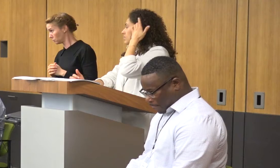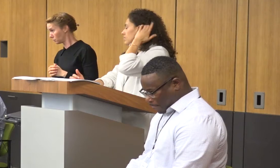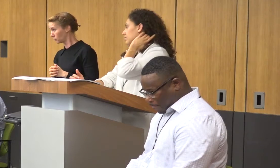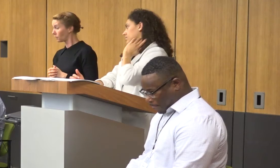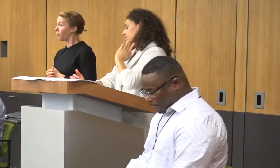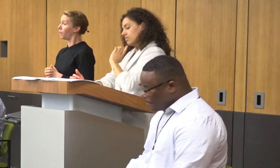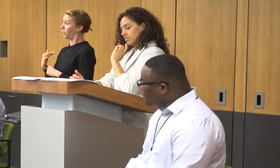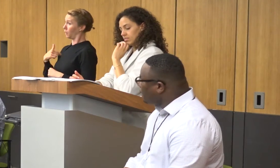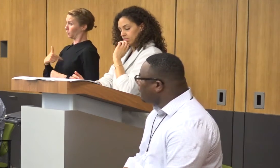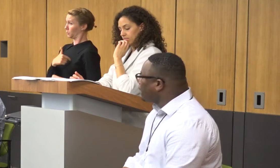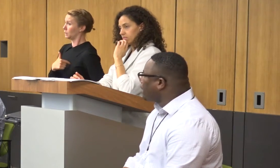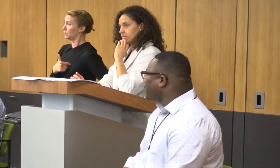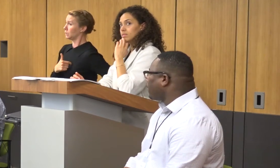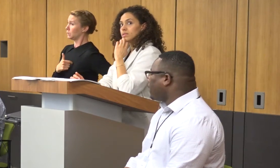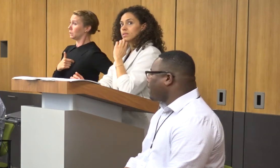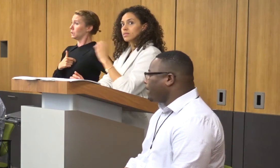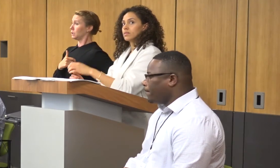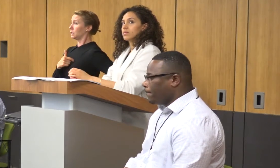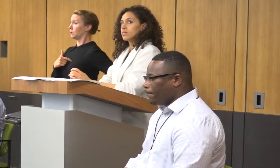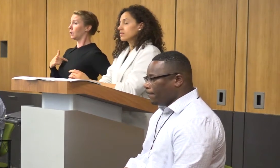Um, we definitely want to